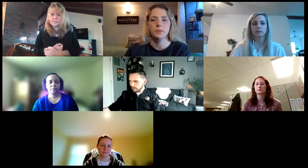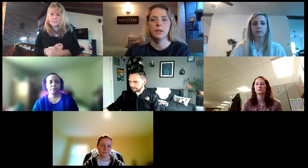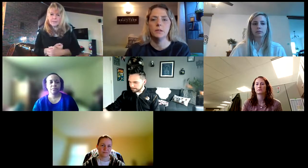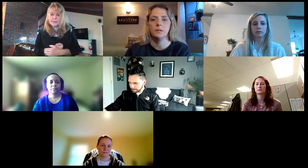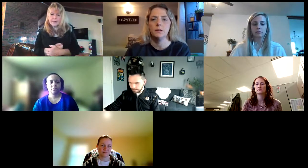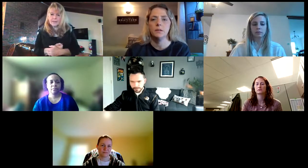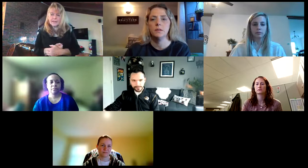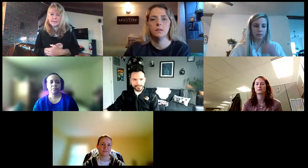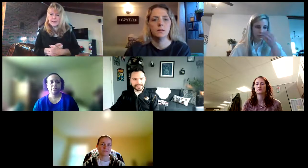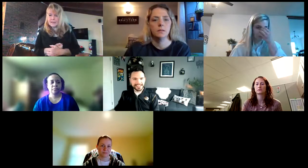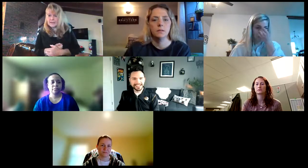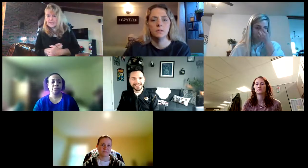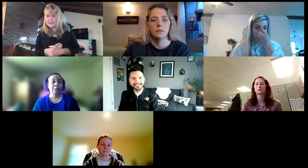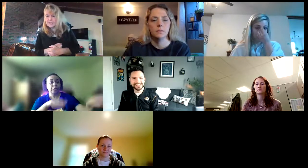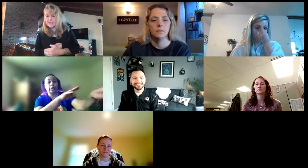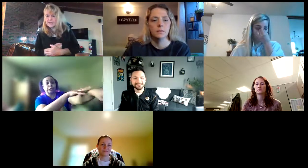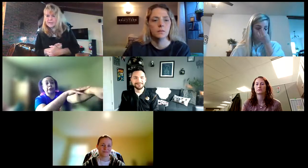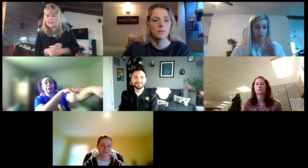run through those again?